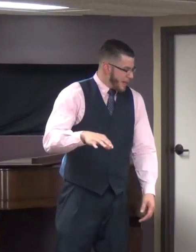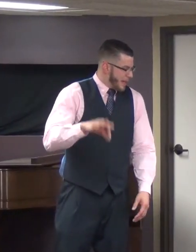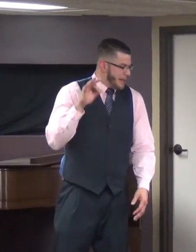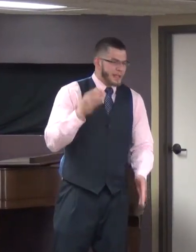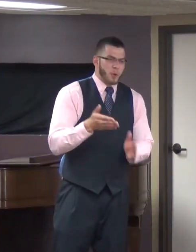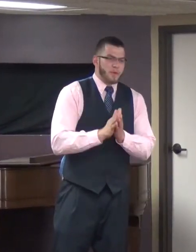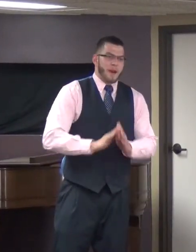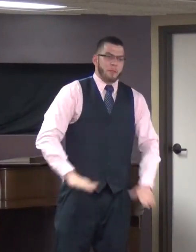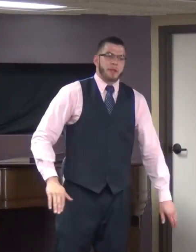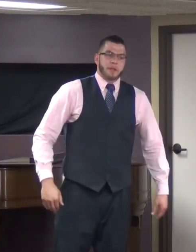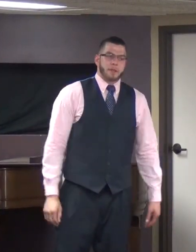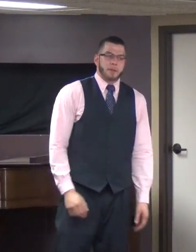that's where you find peace.